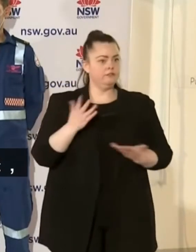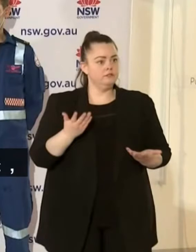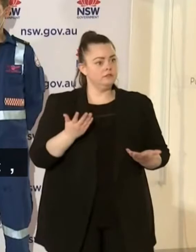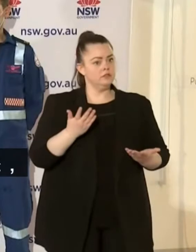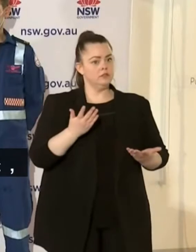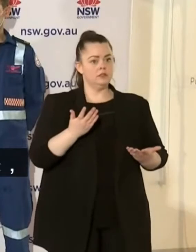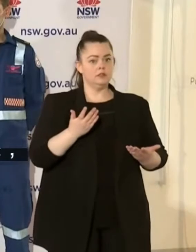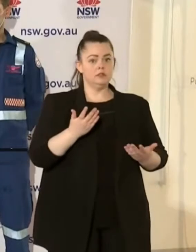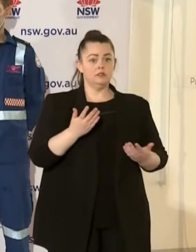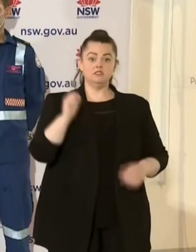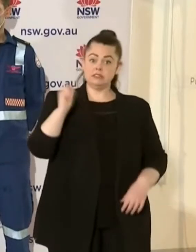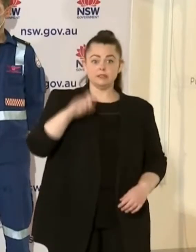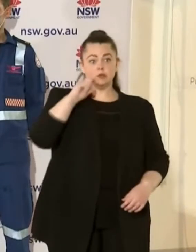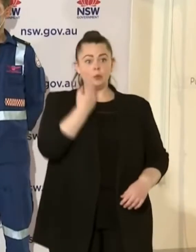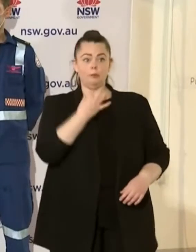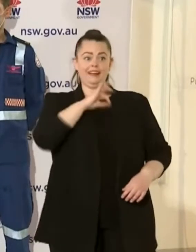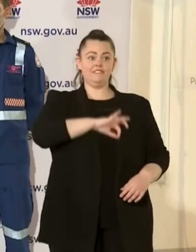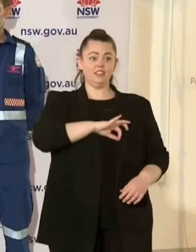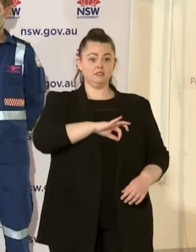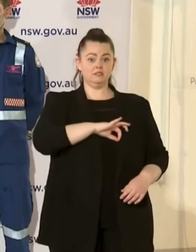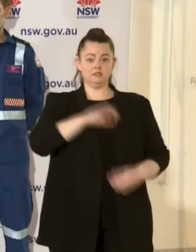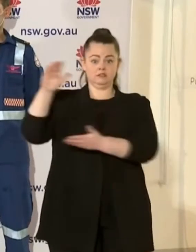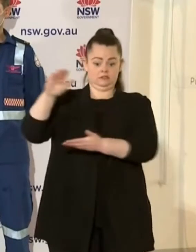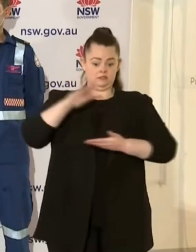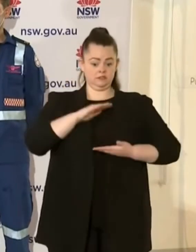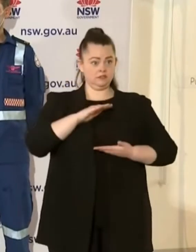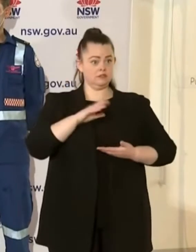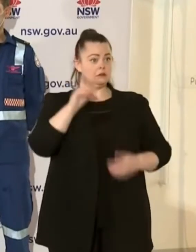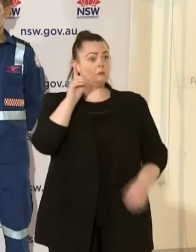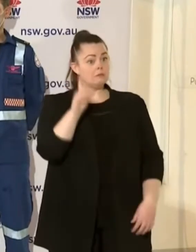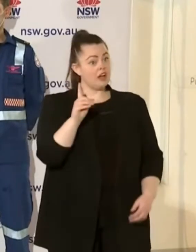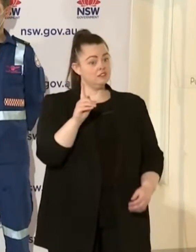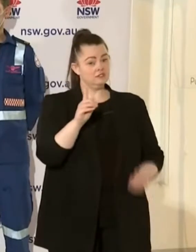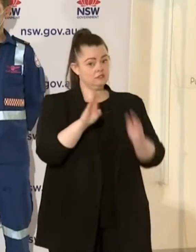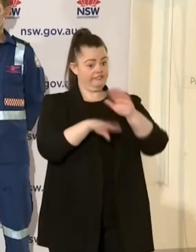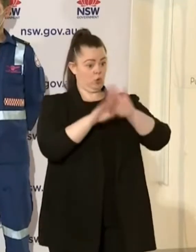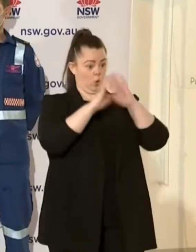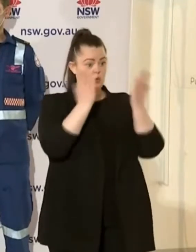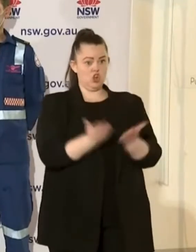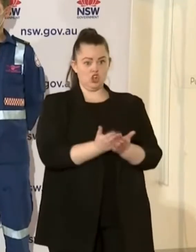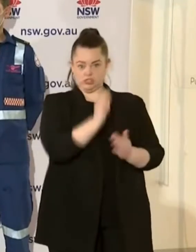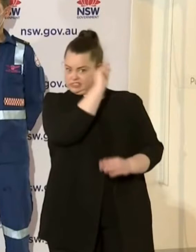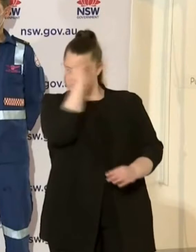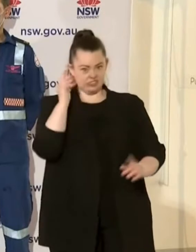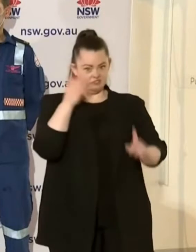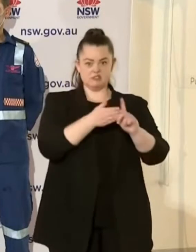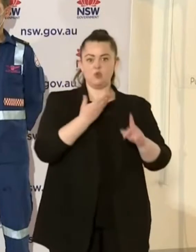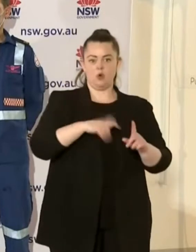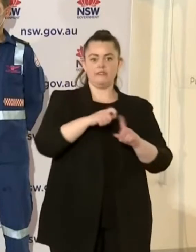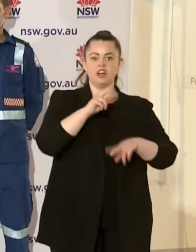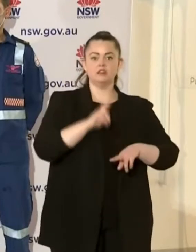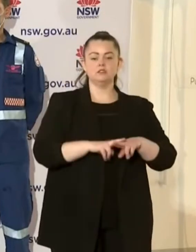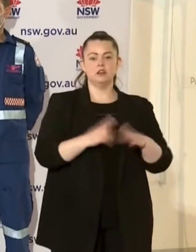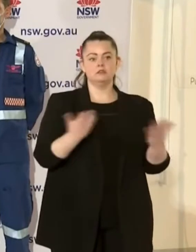end of the day, the whole world wants Pfizer at the moment. They want AstraZeneca, they want Pfizer. We have 2 very, very good vaccines, and another